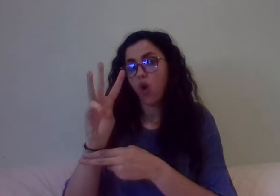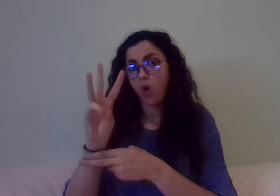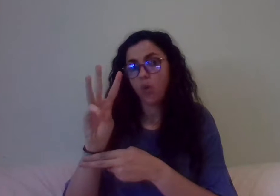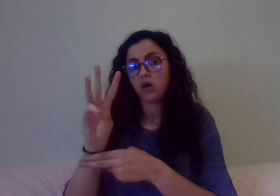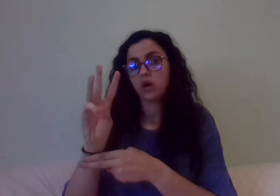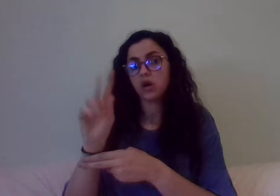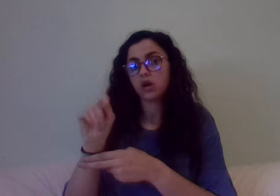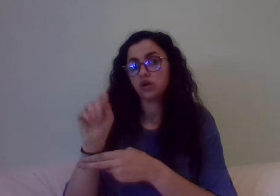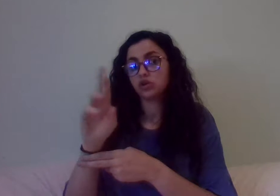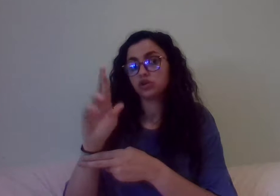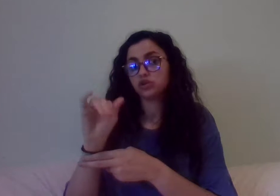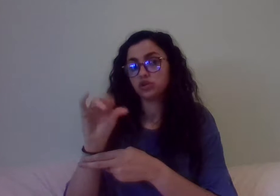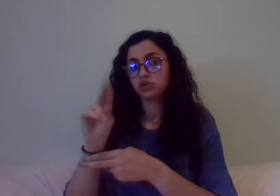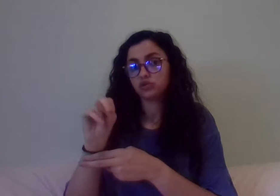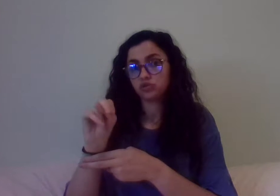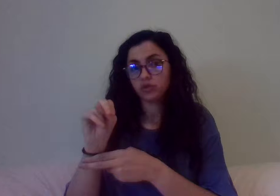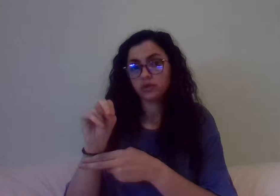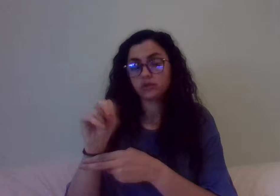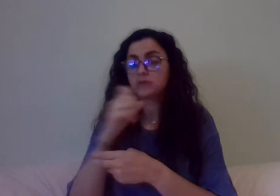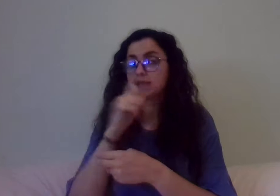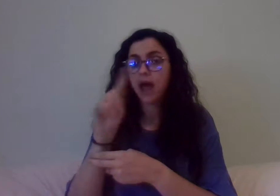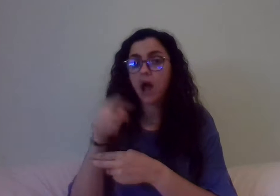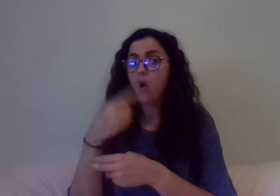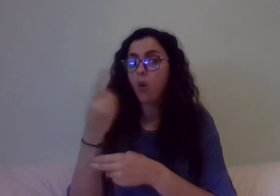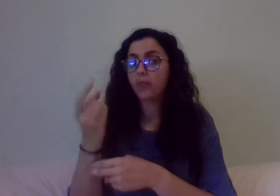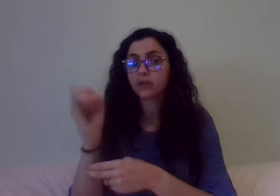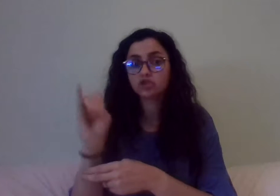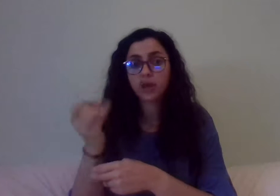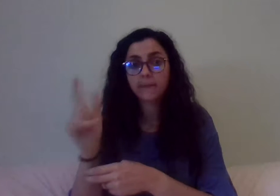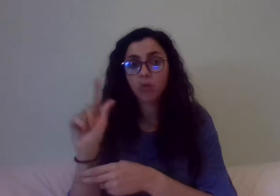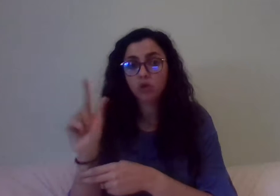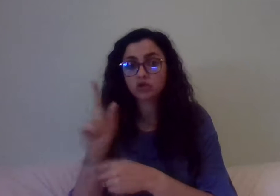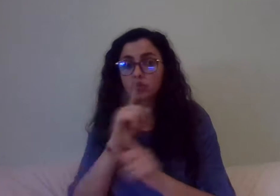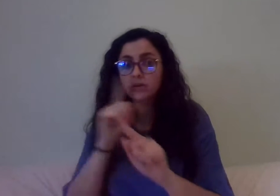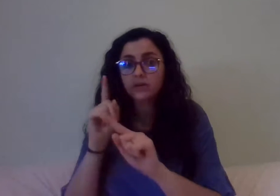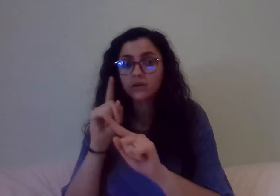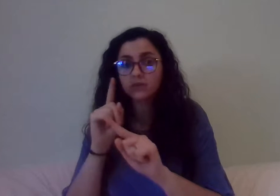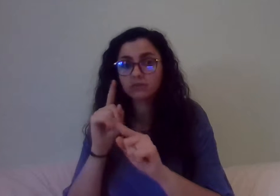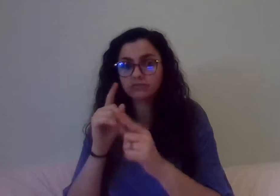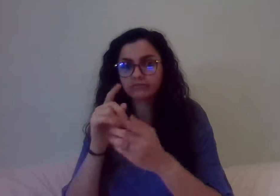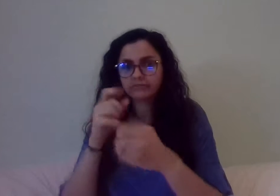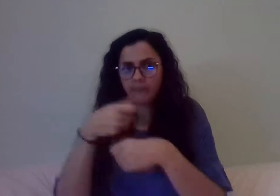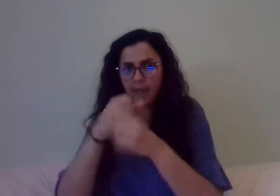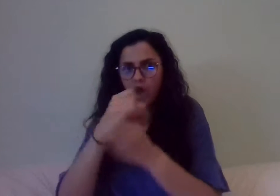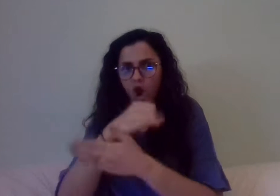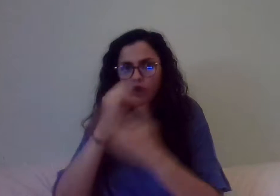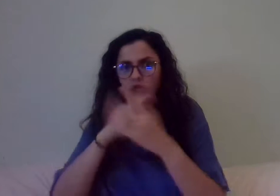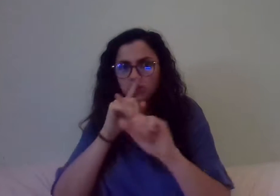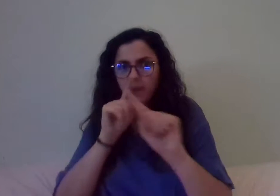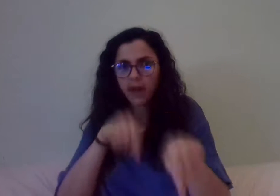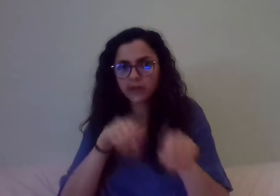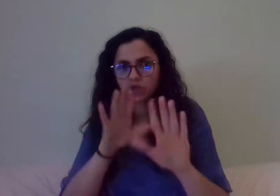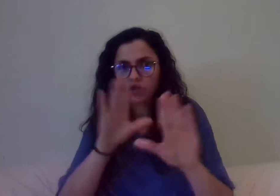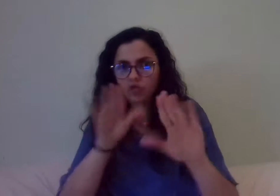creating art that is responding to the Great Migration, but it's also musicians. So this is called Jim Crow Train by Josh White.